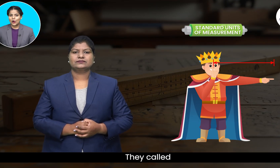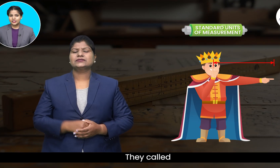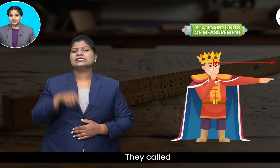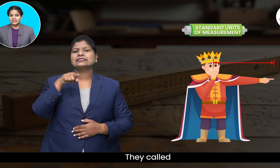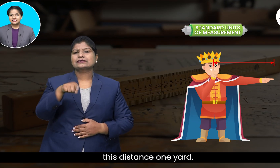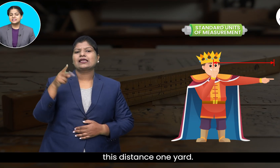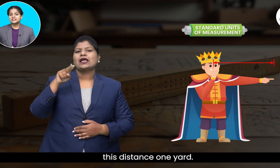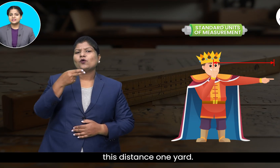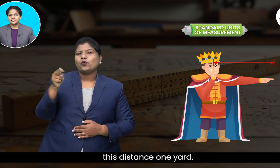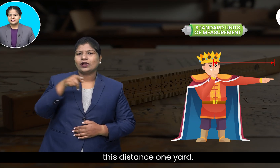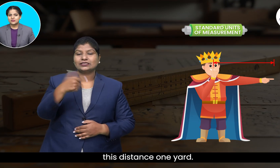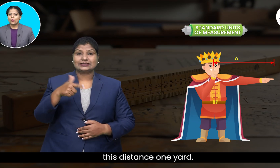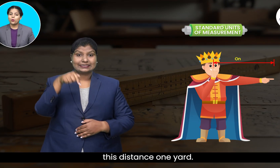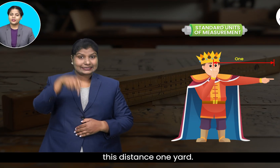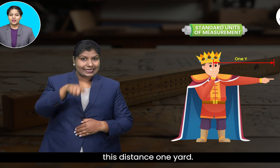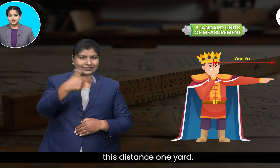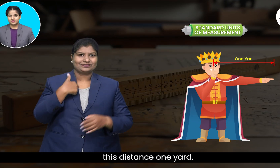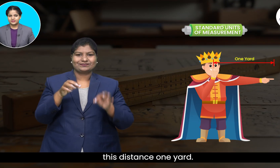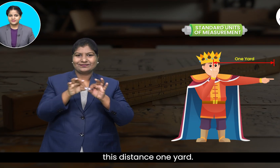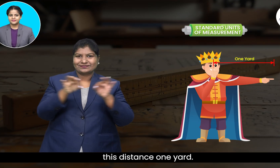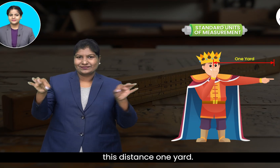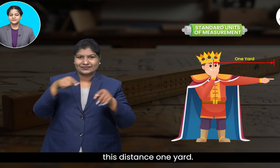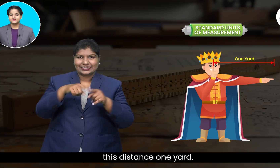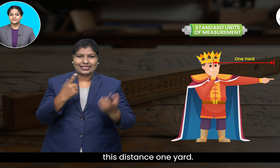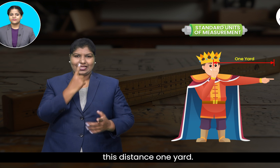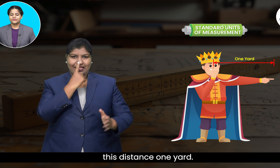They called this distance 1 yard.